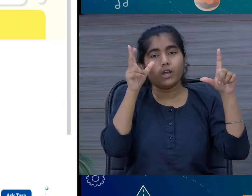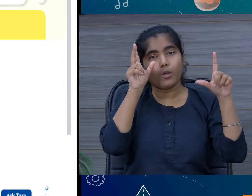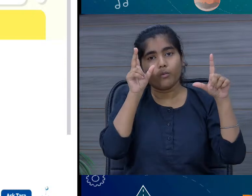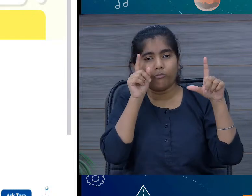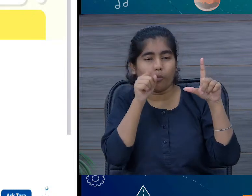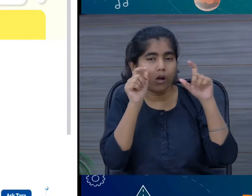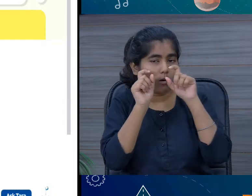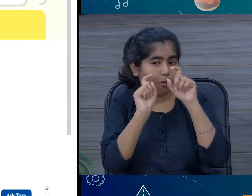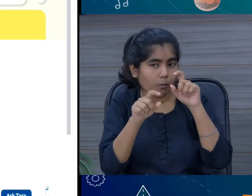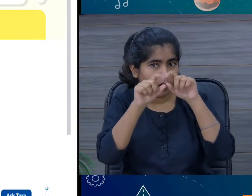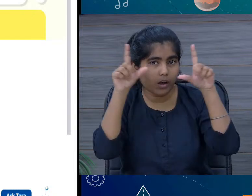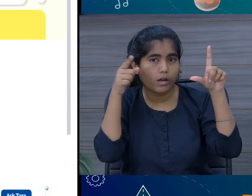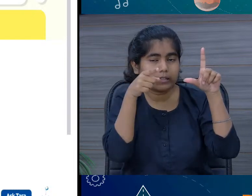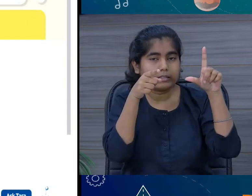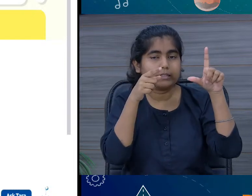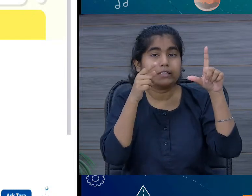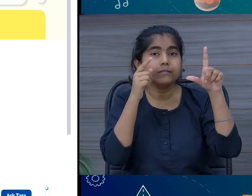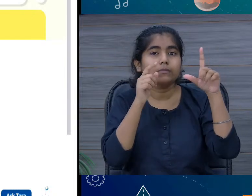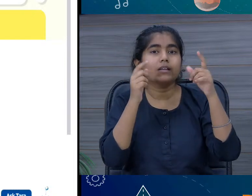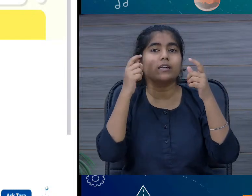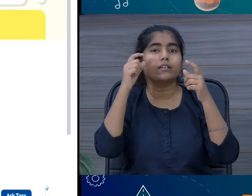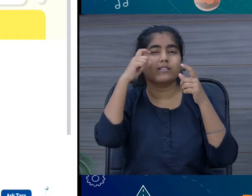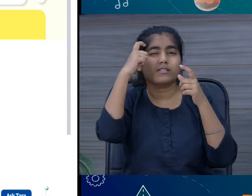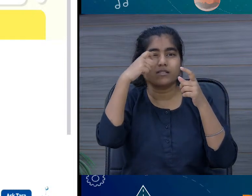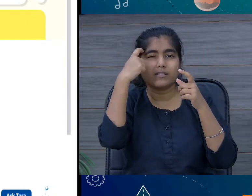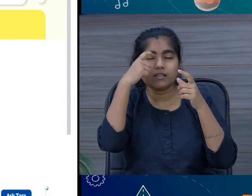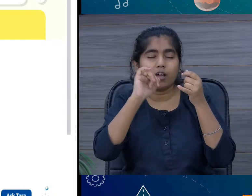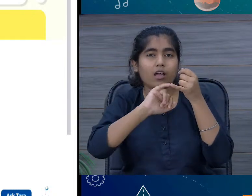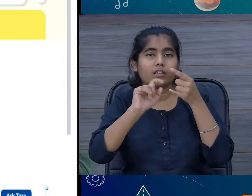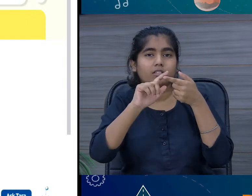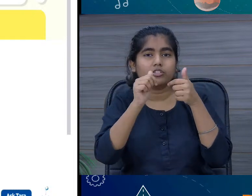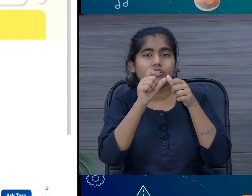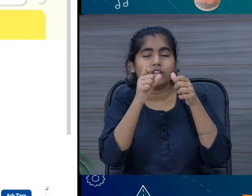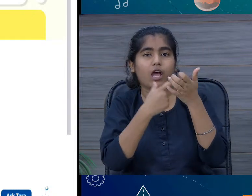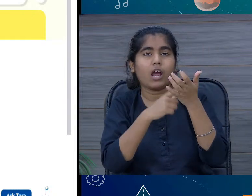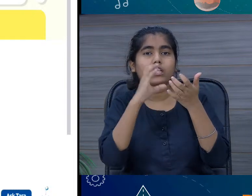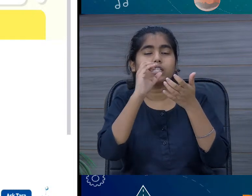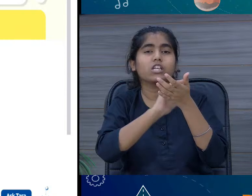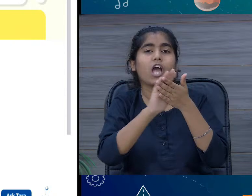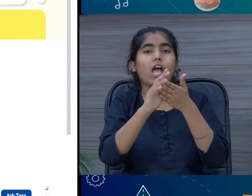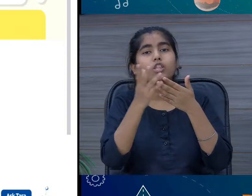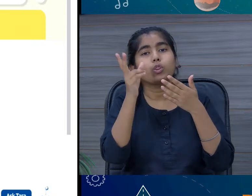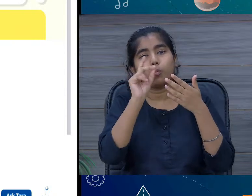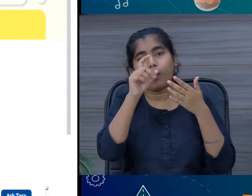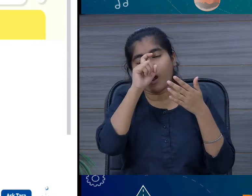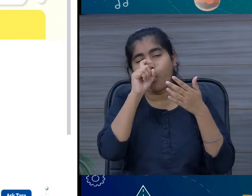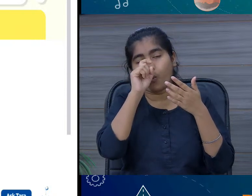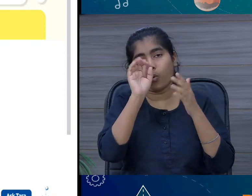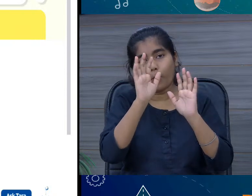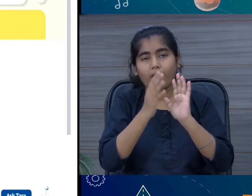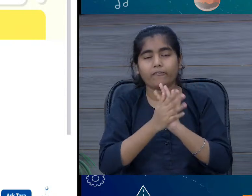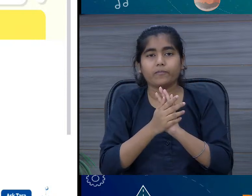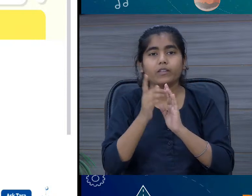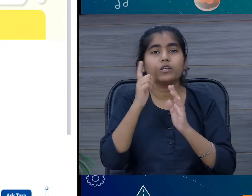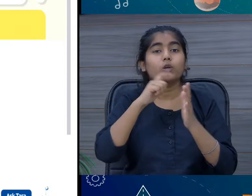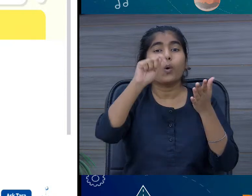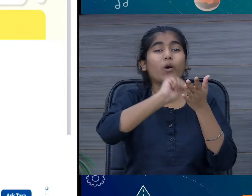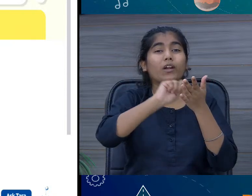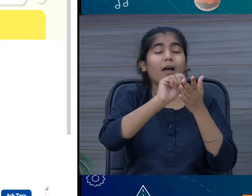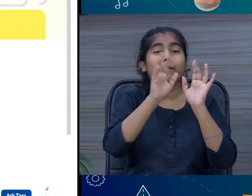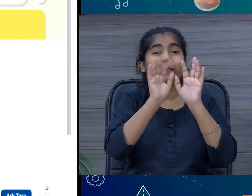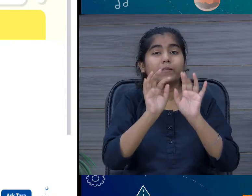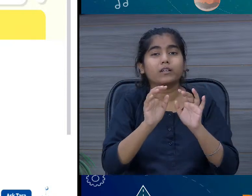go to Explore Diksha, in the search window which is highlighted again with blue, you have to just type